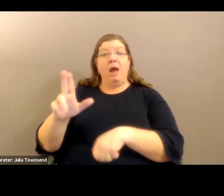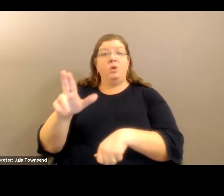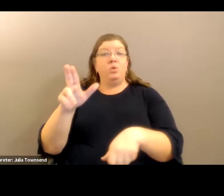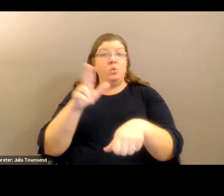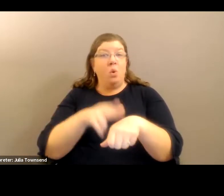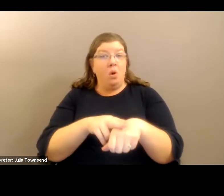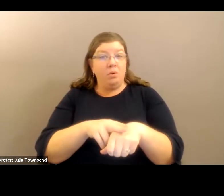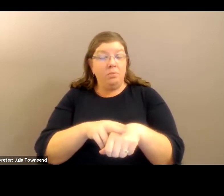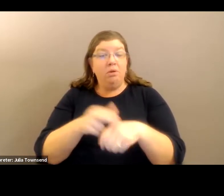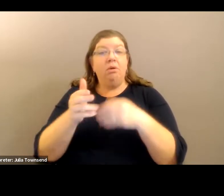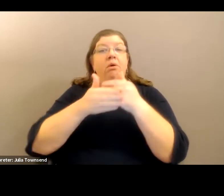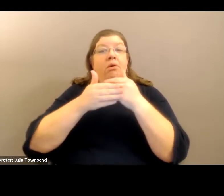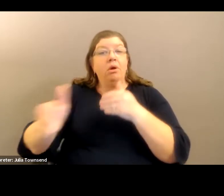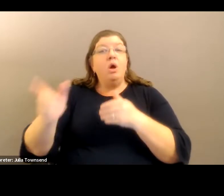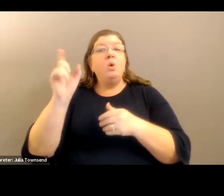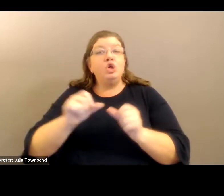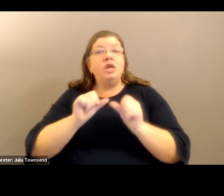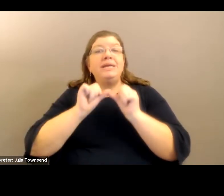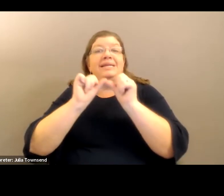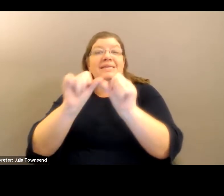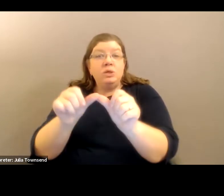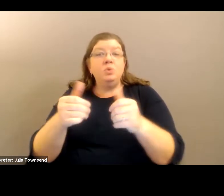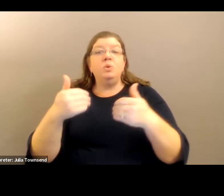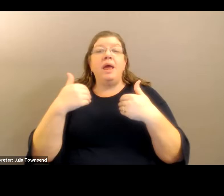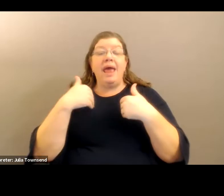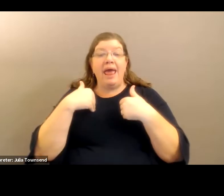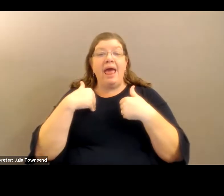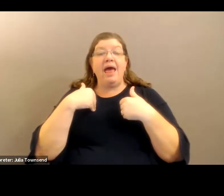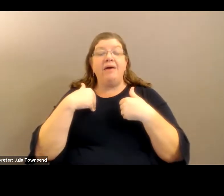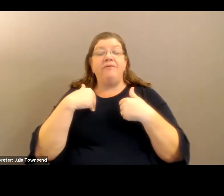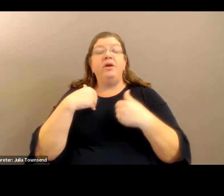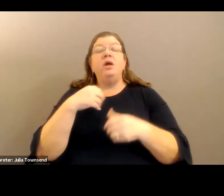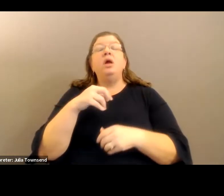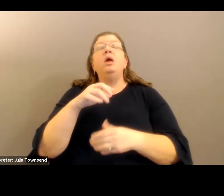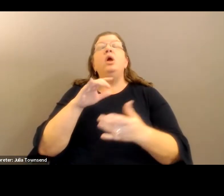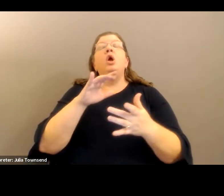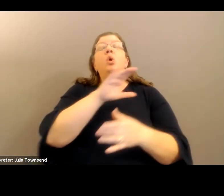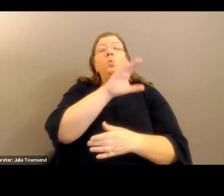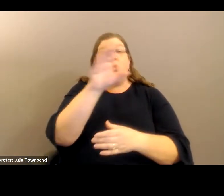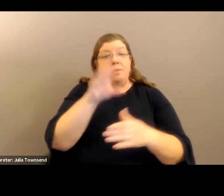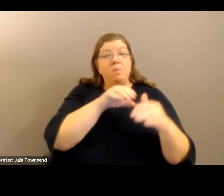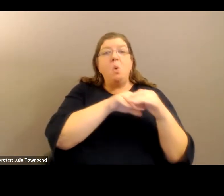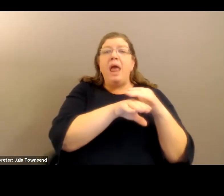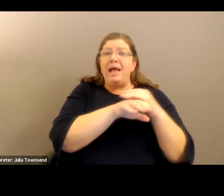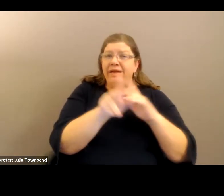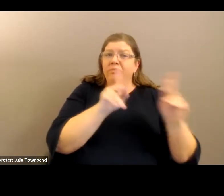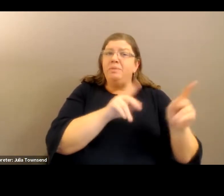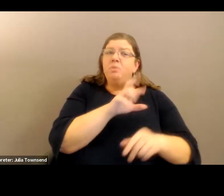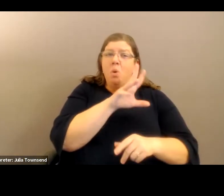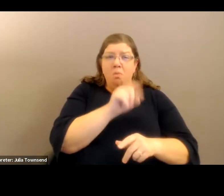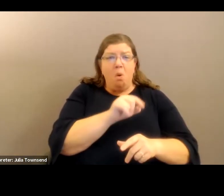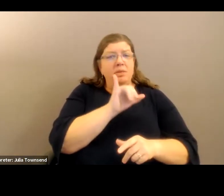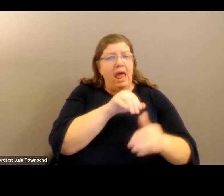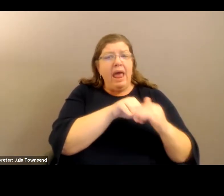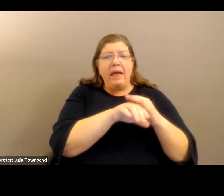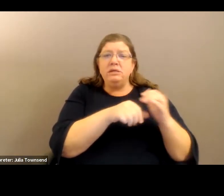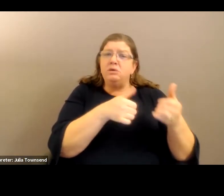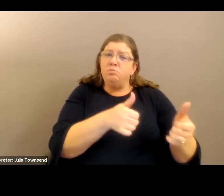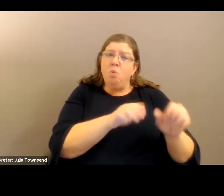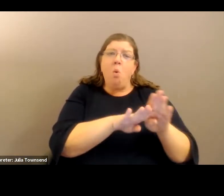should continue to have remote access for people through Zoom, which has really opened up a whole world